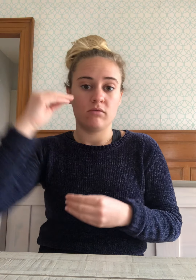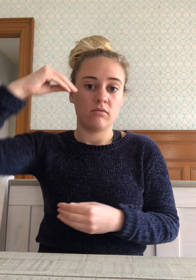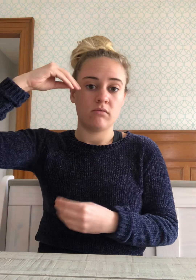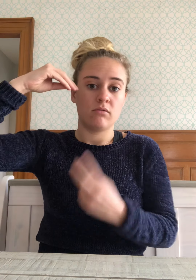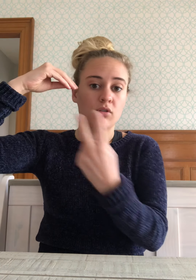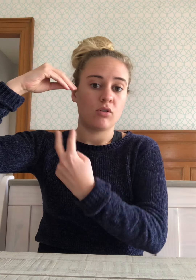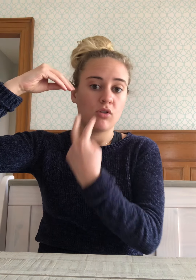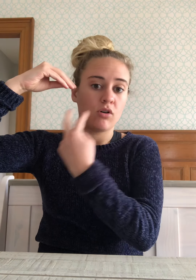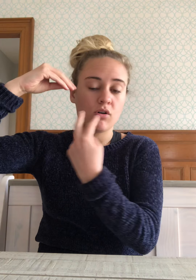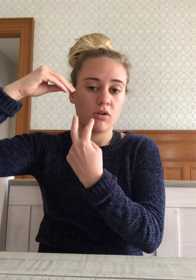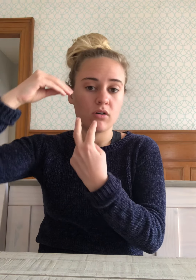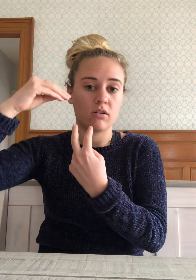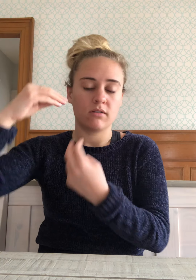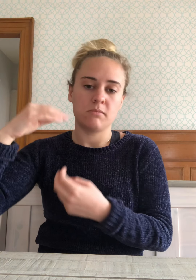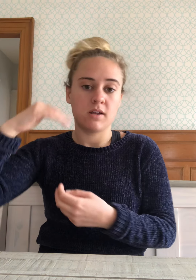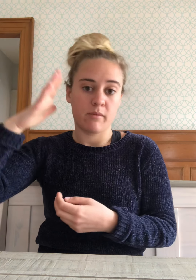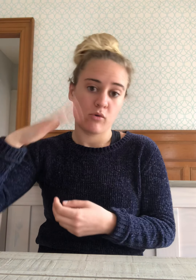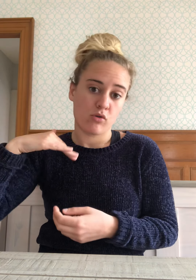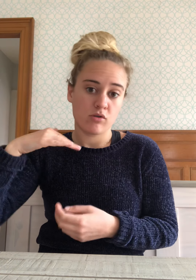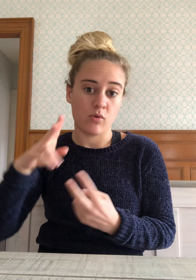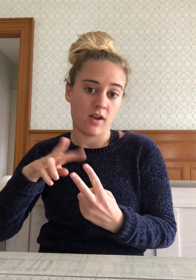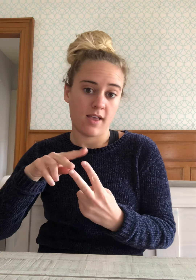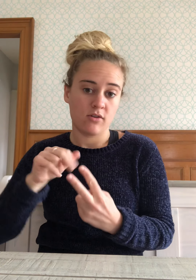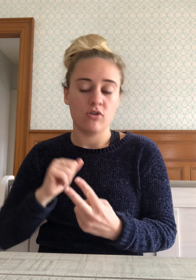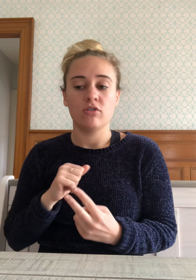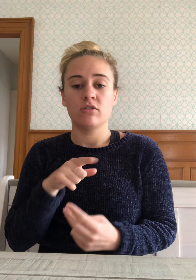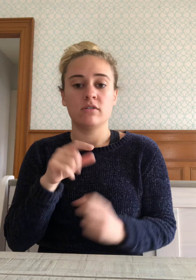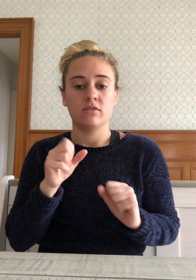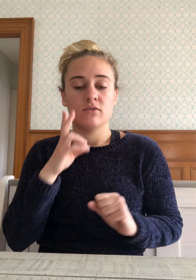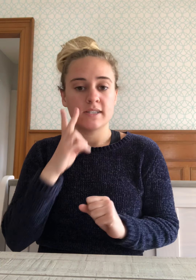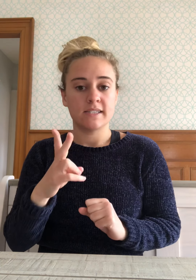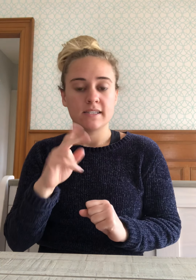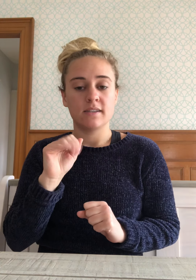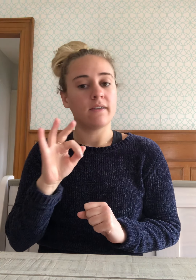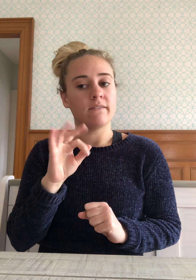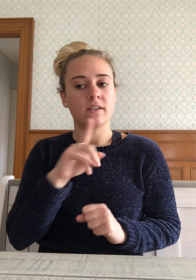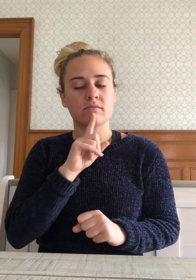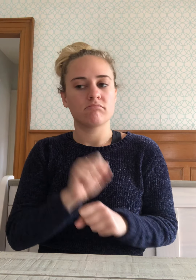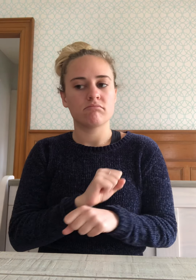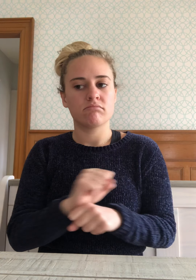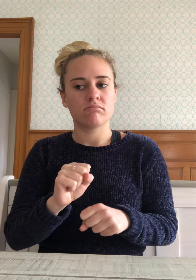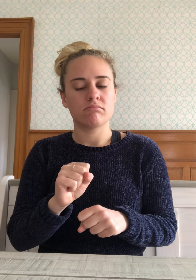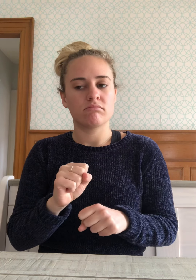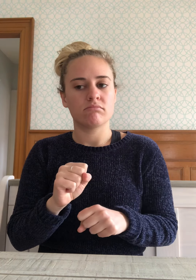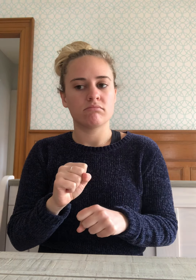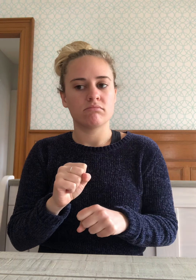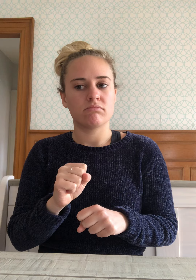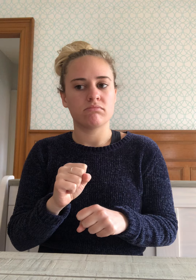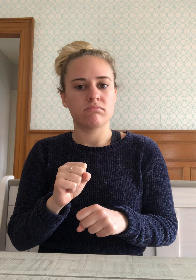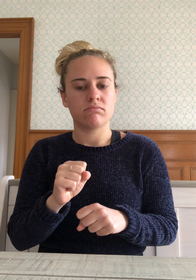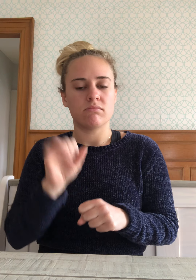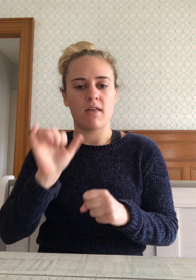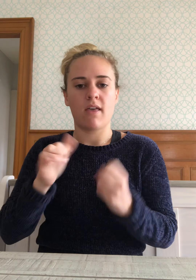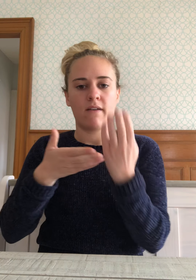it upper or lower. You can see is it reaching to that vestibular area, or is it short of the vestibular